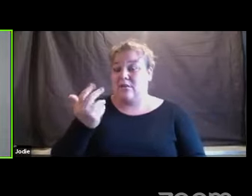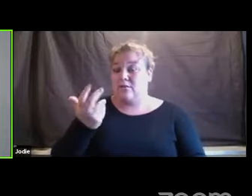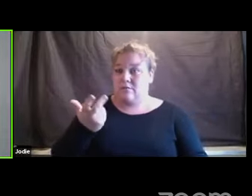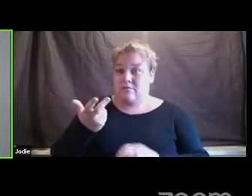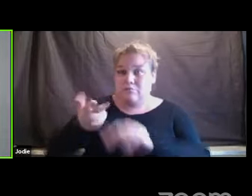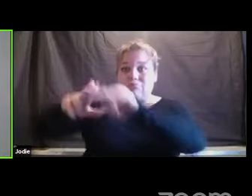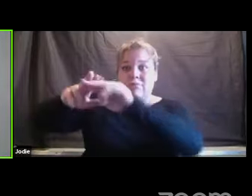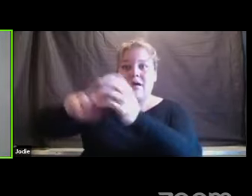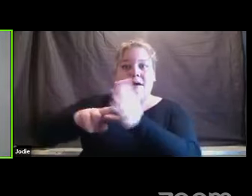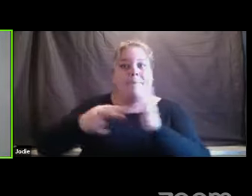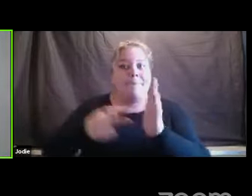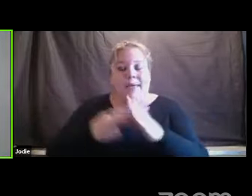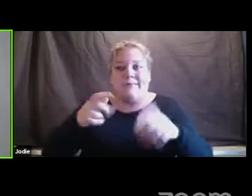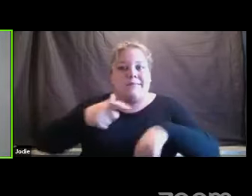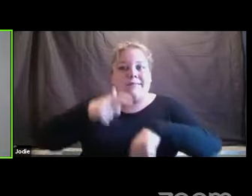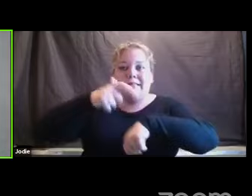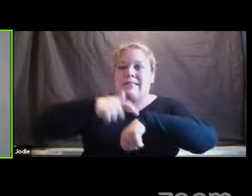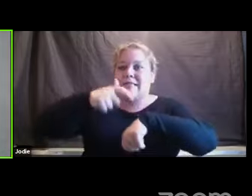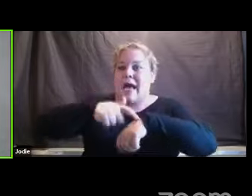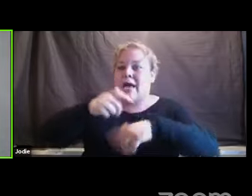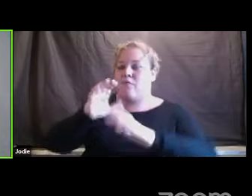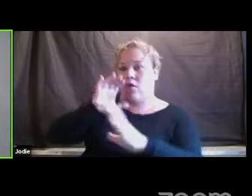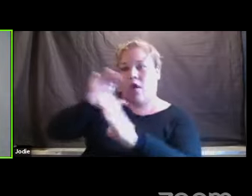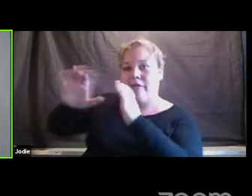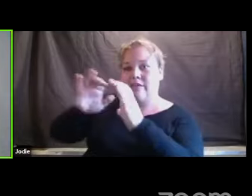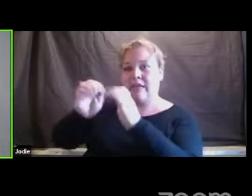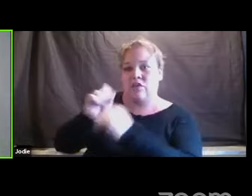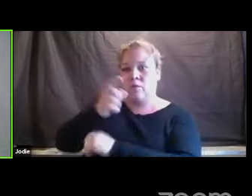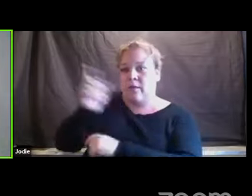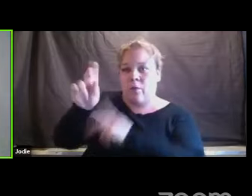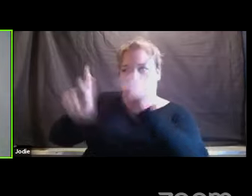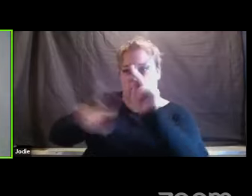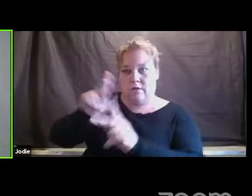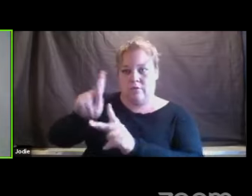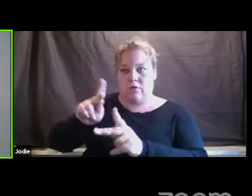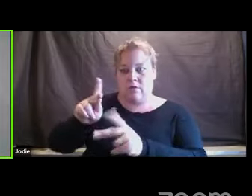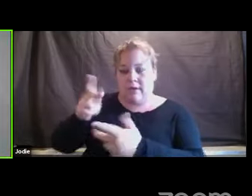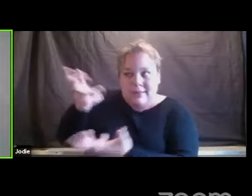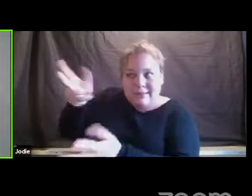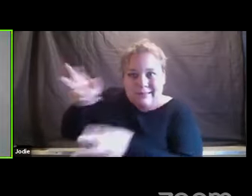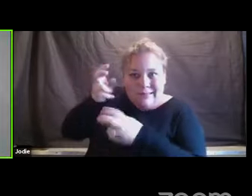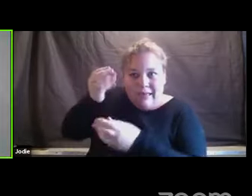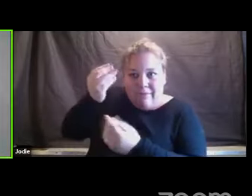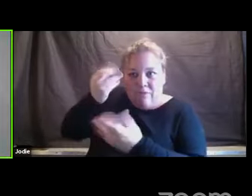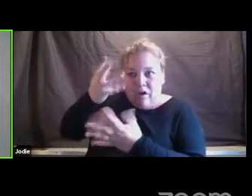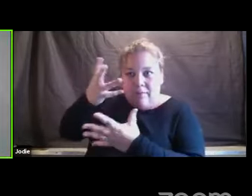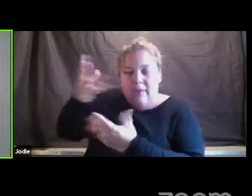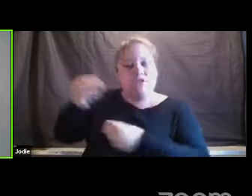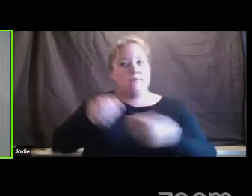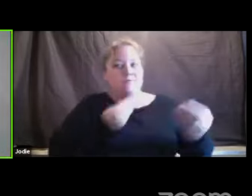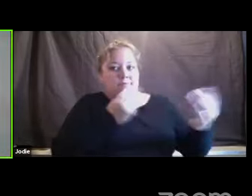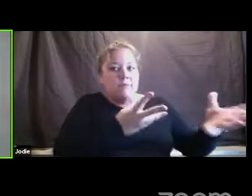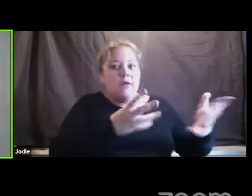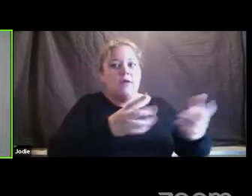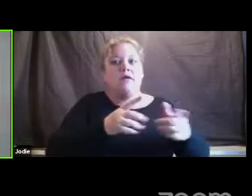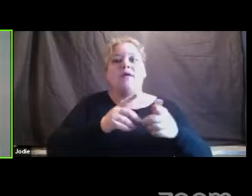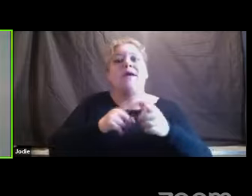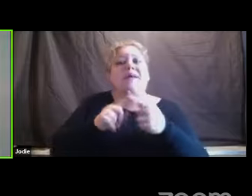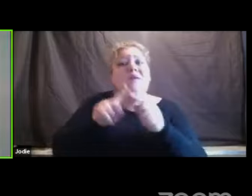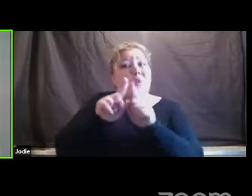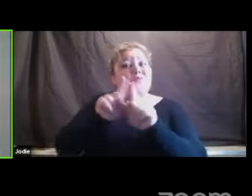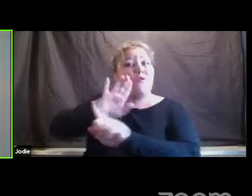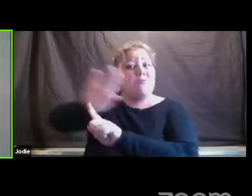those conversations with those individuals and get that information, and then make the connections with their